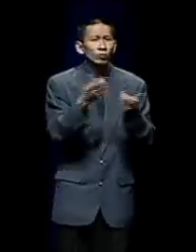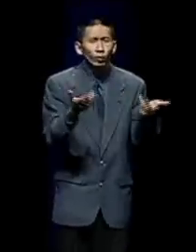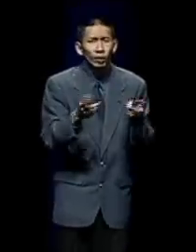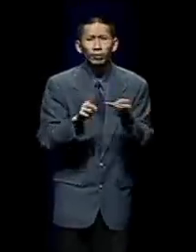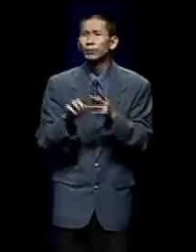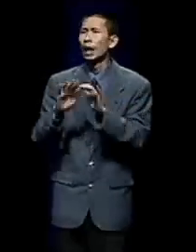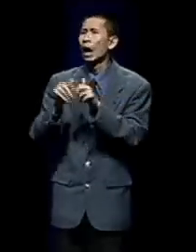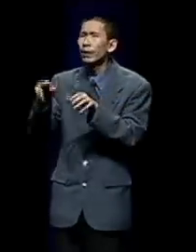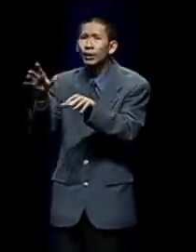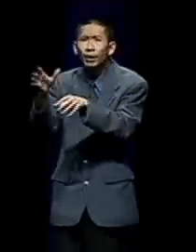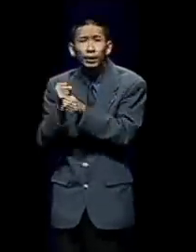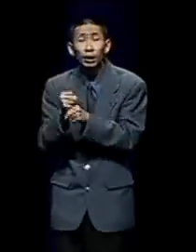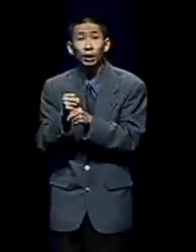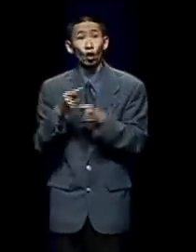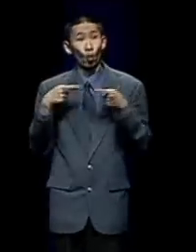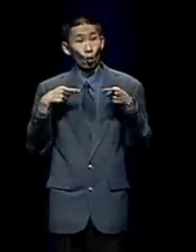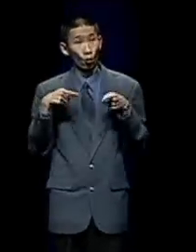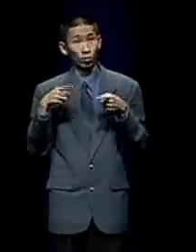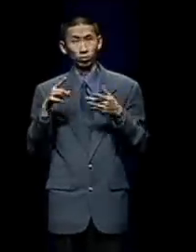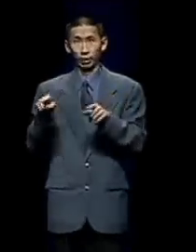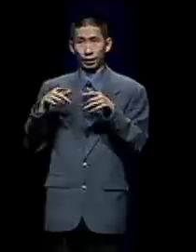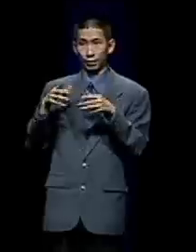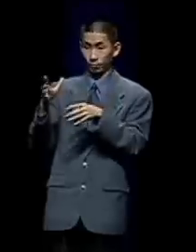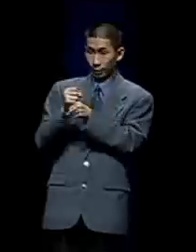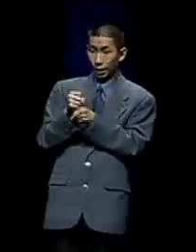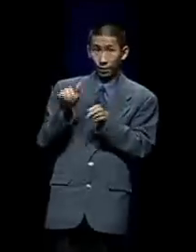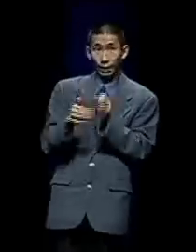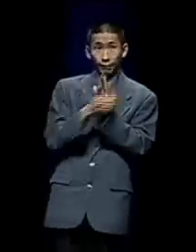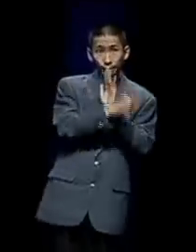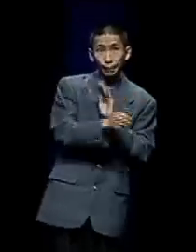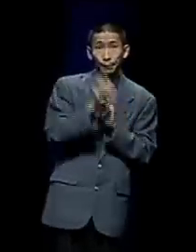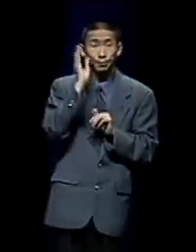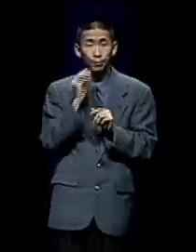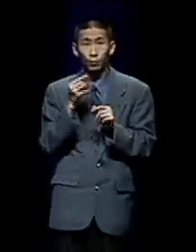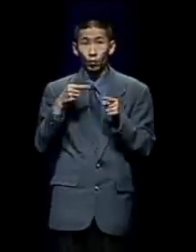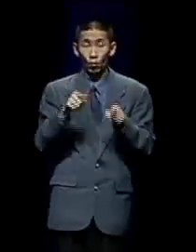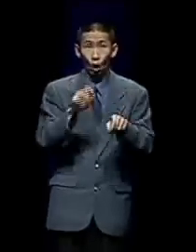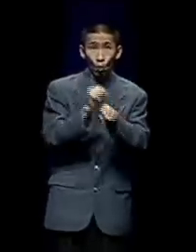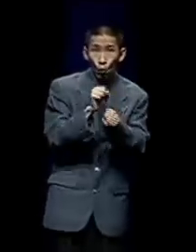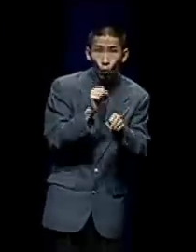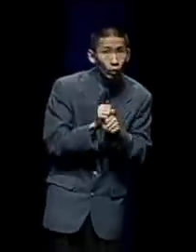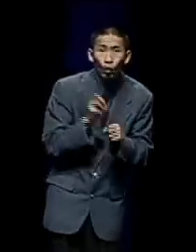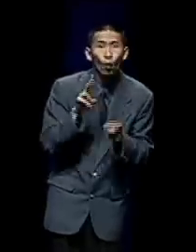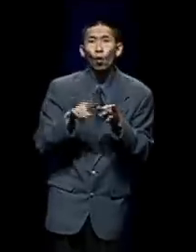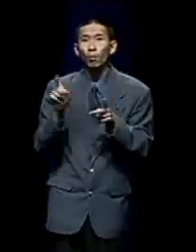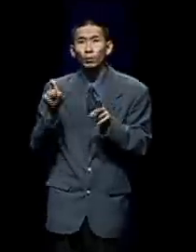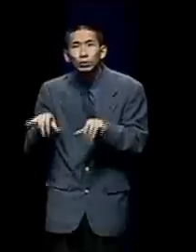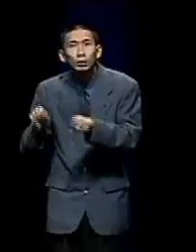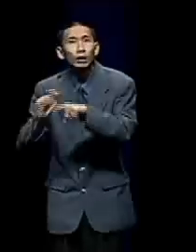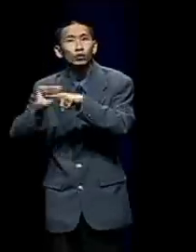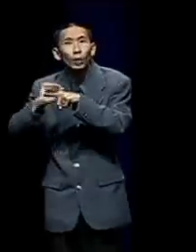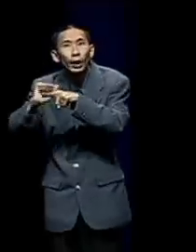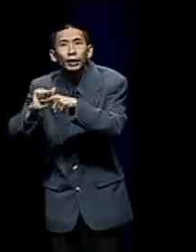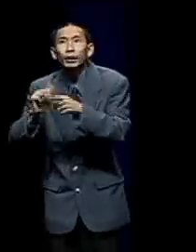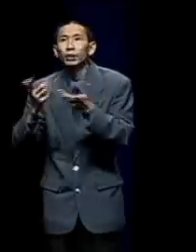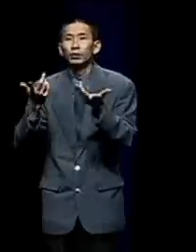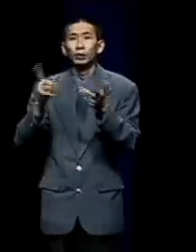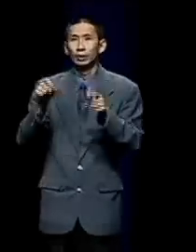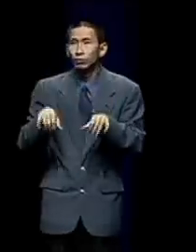acquire on the job or do they need to have specialized training? Do they need to go to classes? Do they need to have specialized experience? Do they have to work with someone